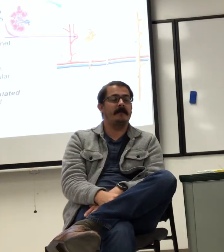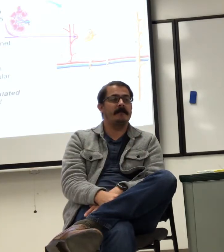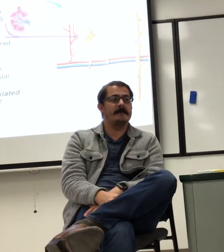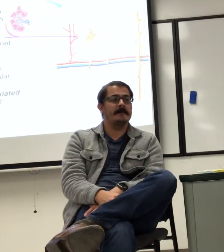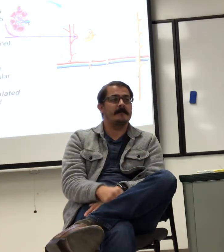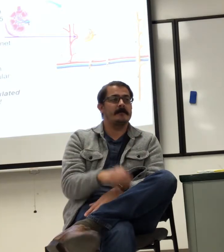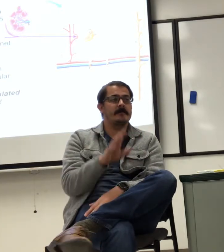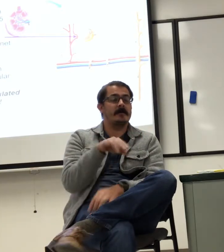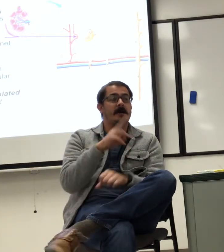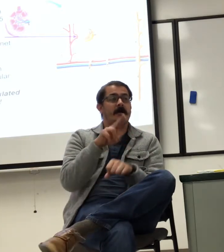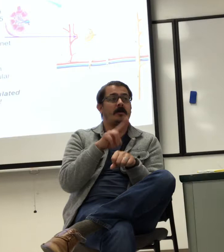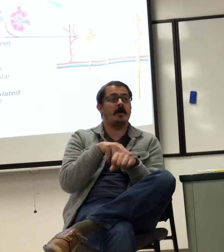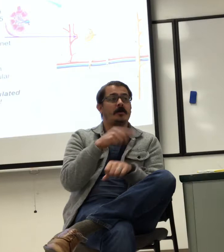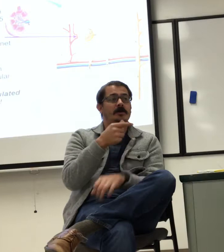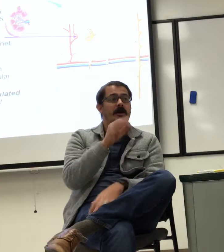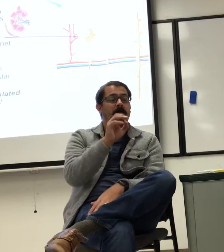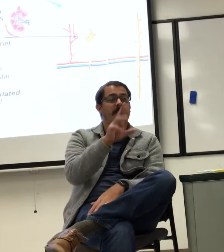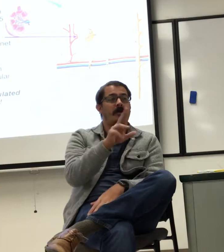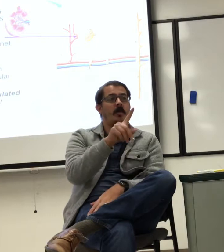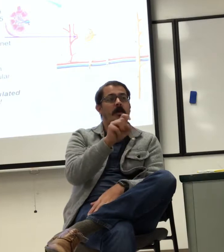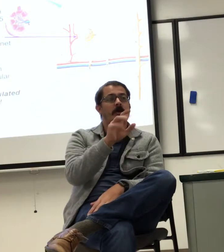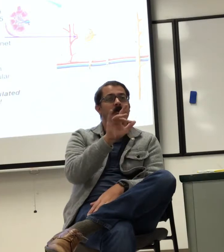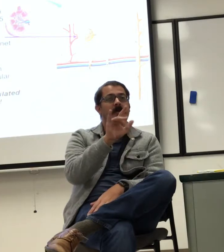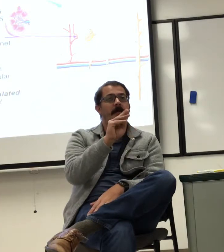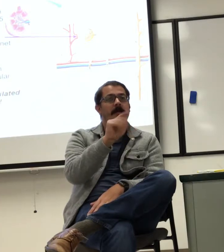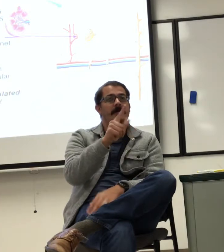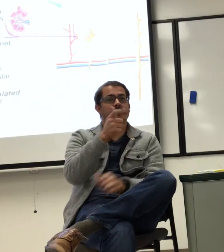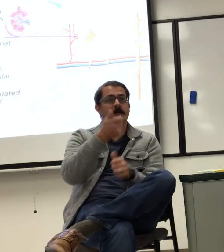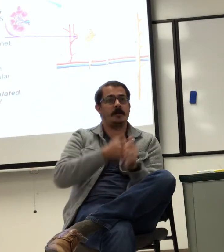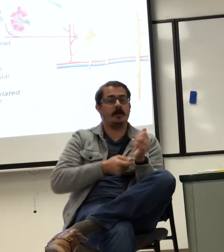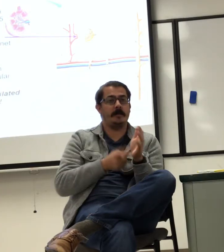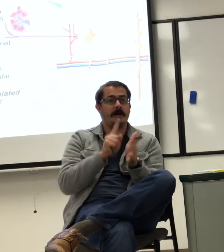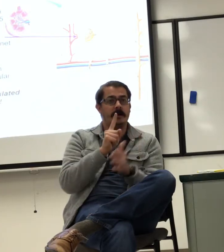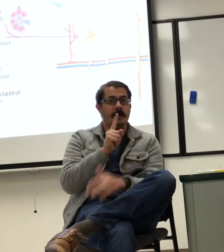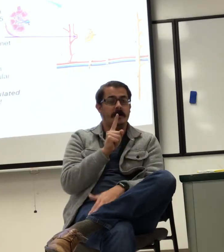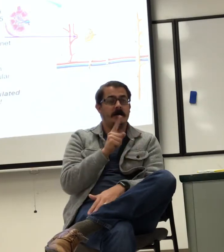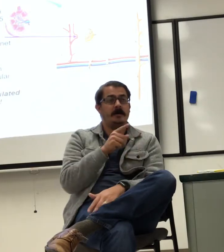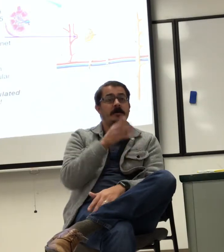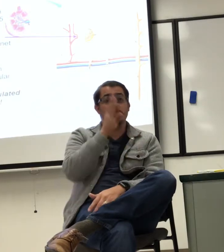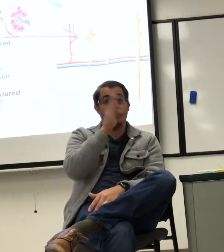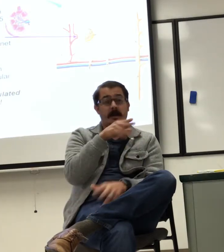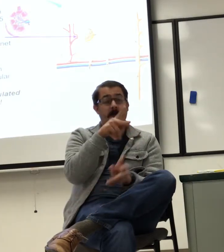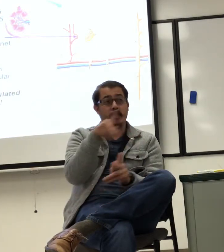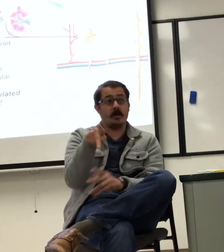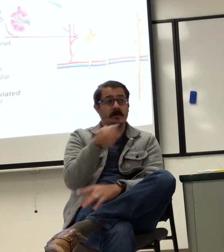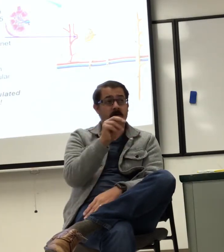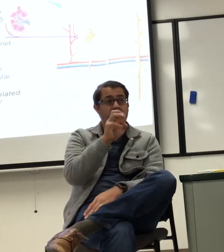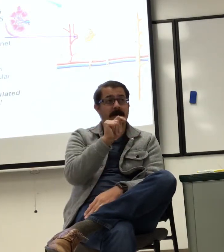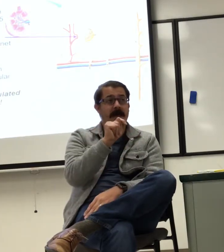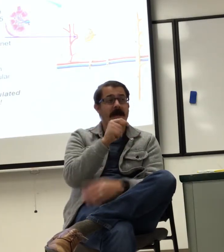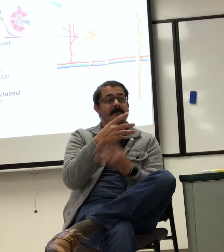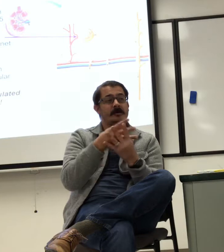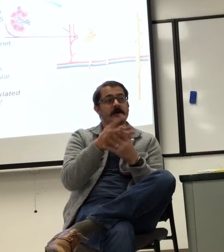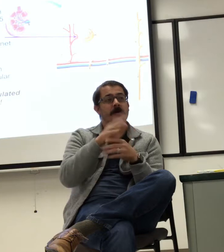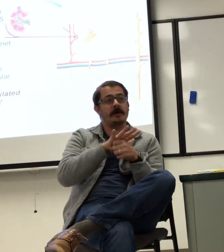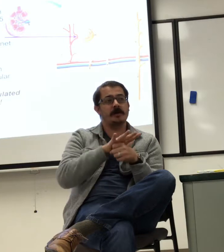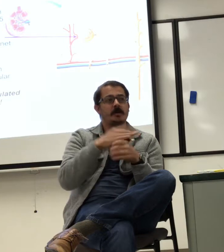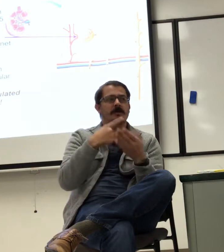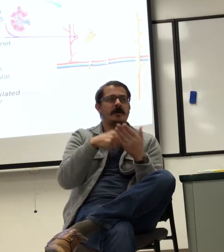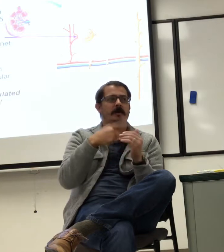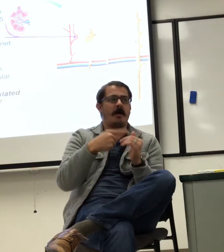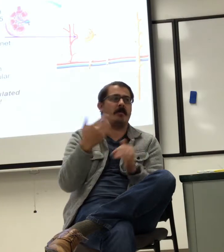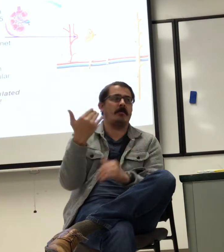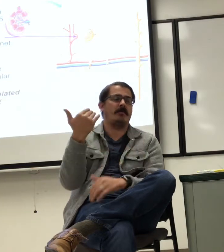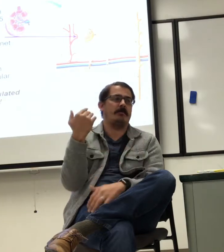normal GFR of 125 mils per minute is directly proportional to the net filtration pressure we calculated last